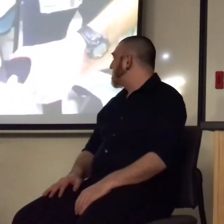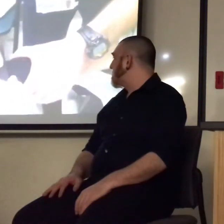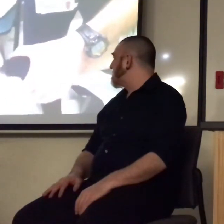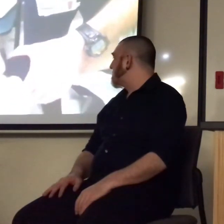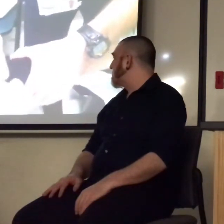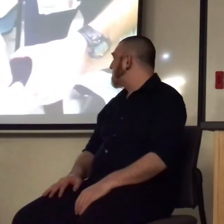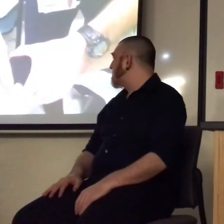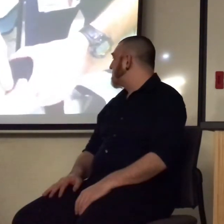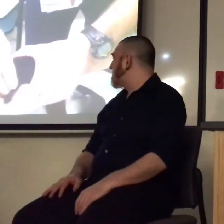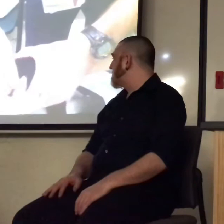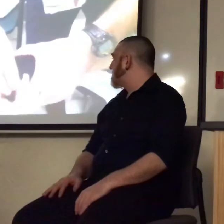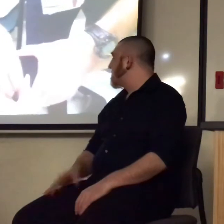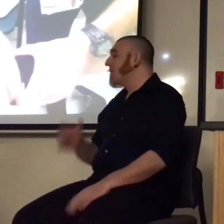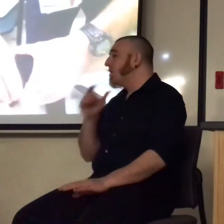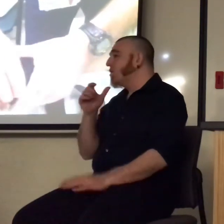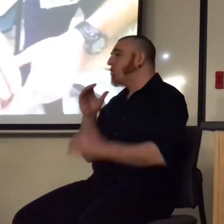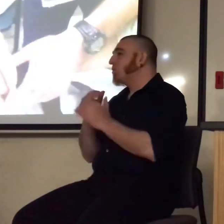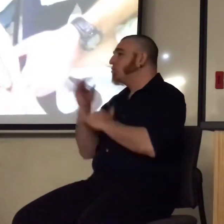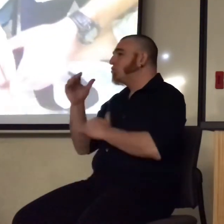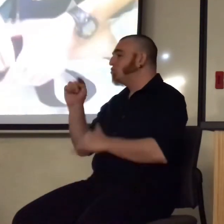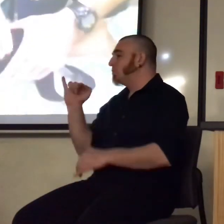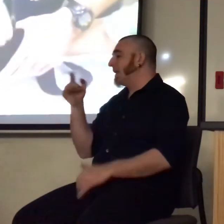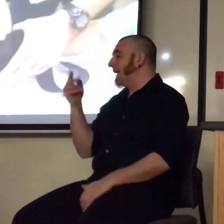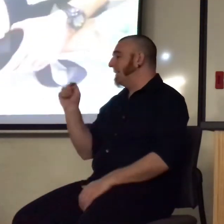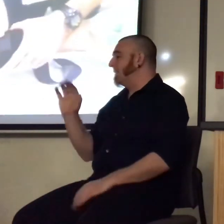Oh, this, don't let me get it too tight.